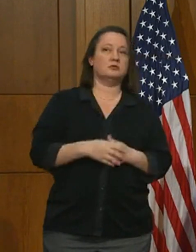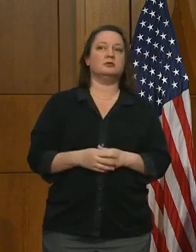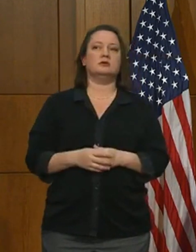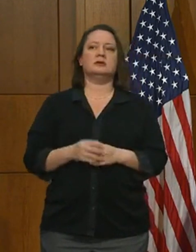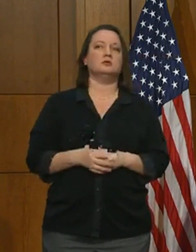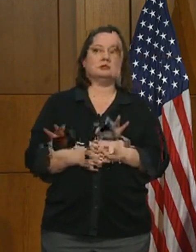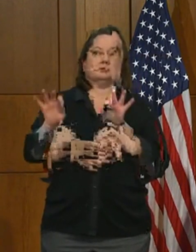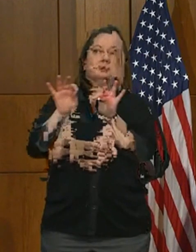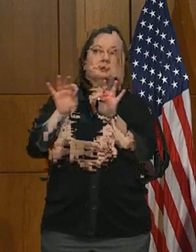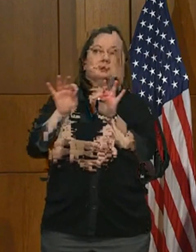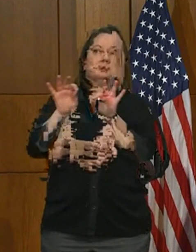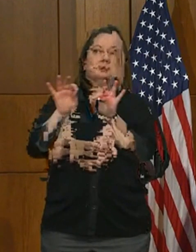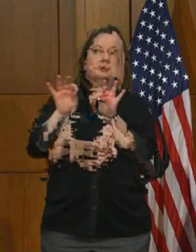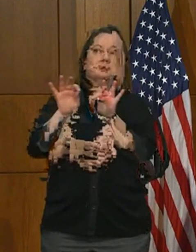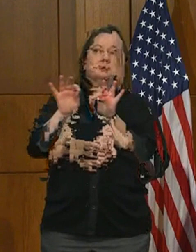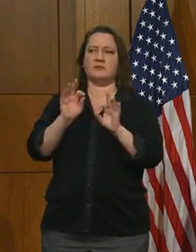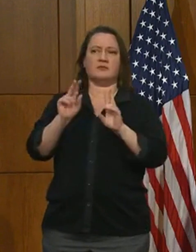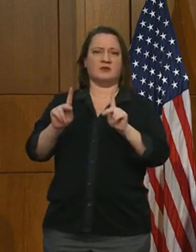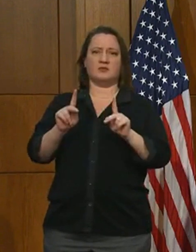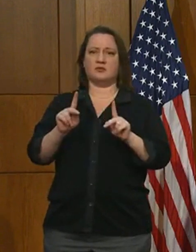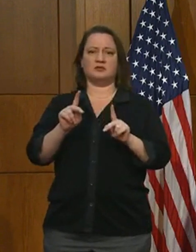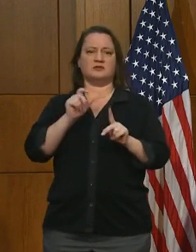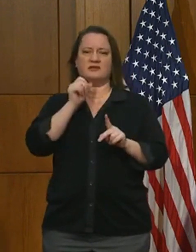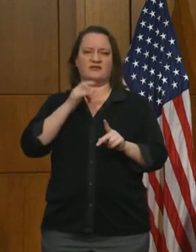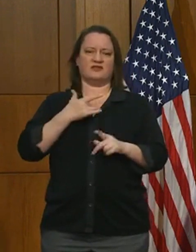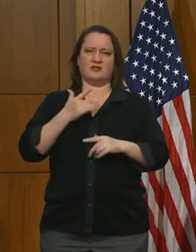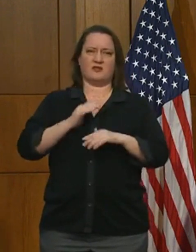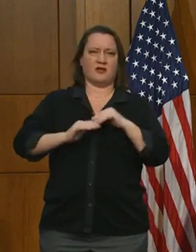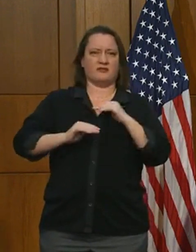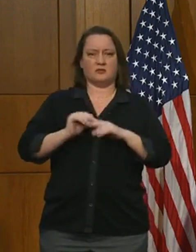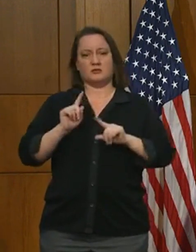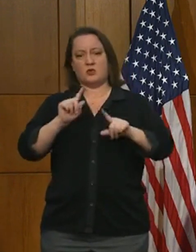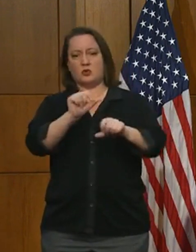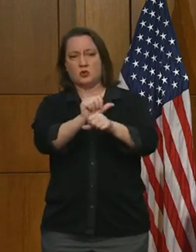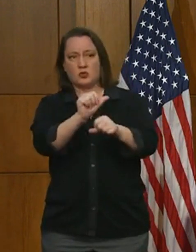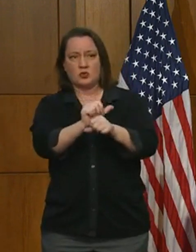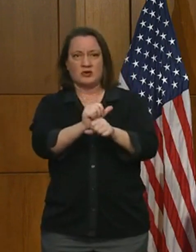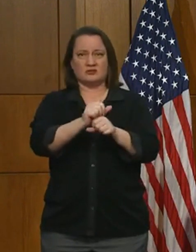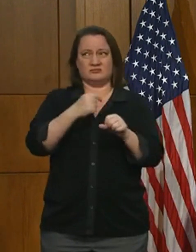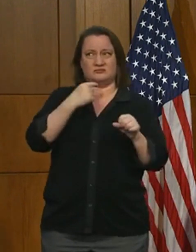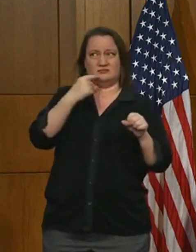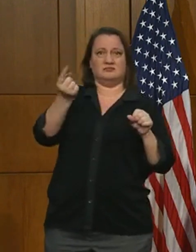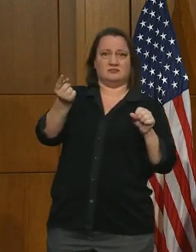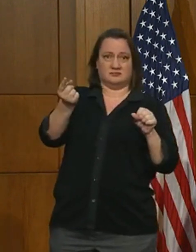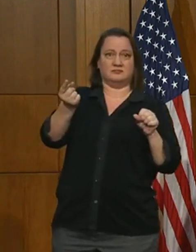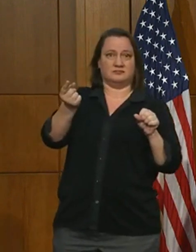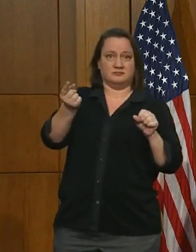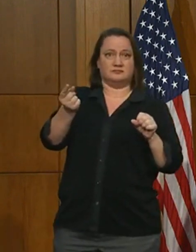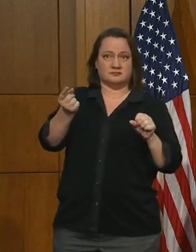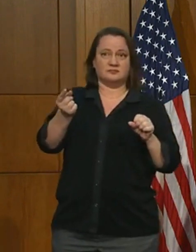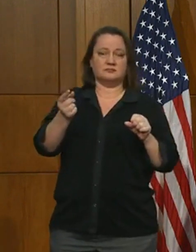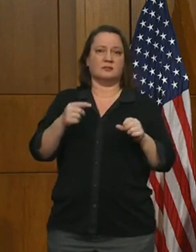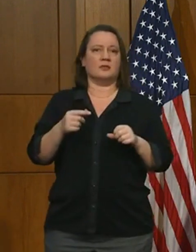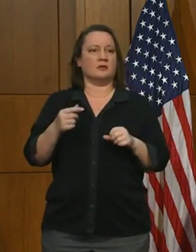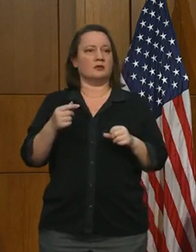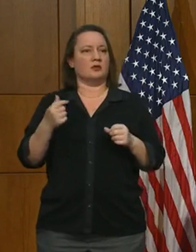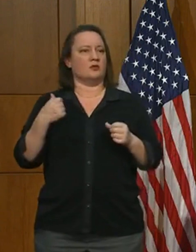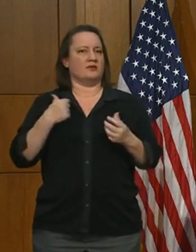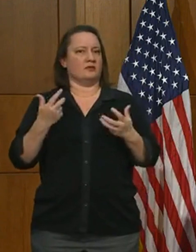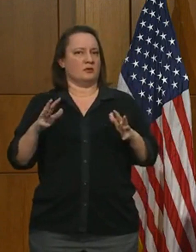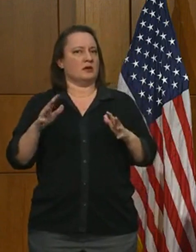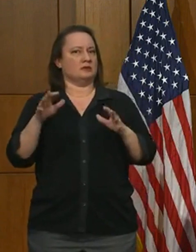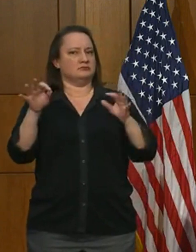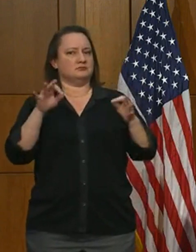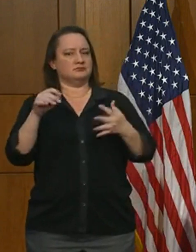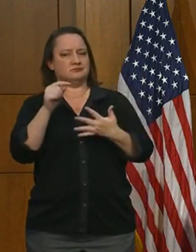in their workplace, that they are able to make that known. And I think you've heard us outline all of the options that we